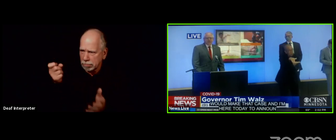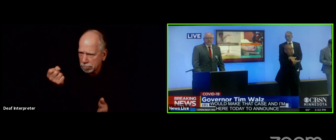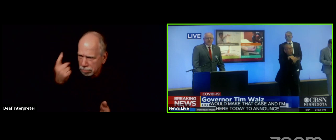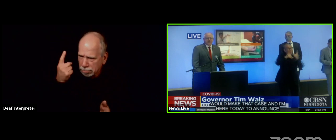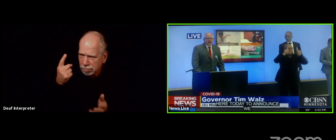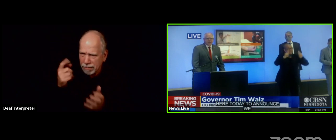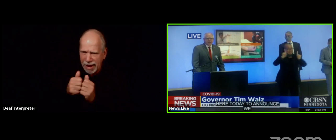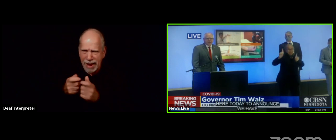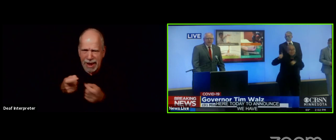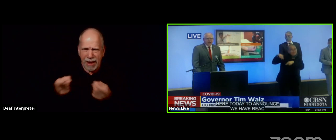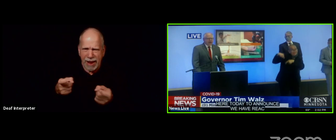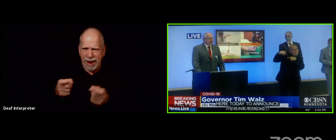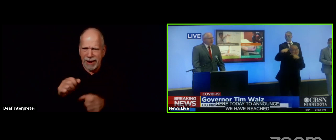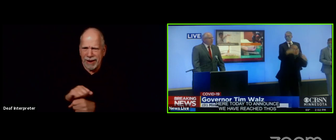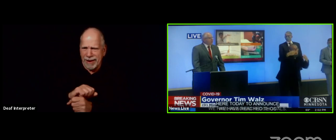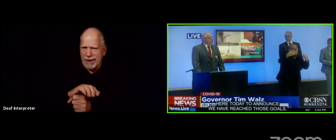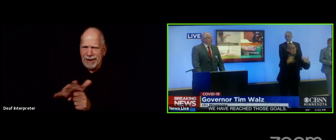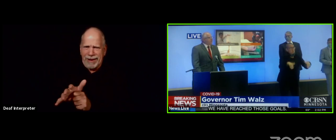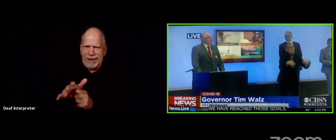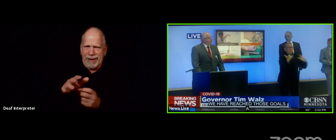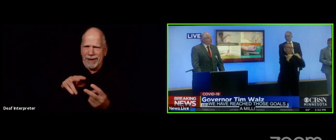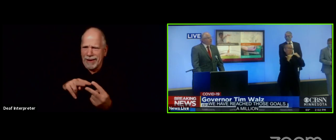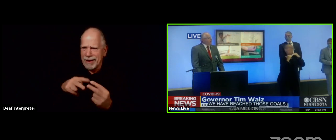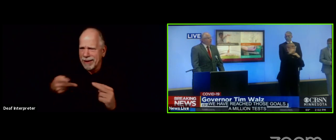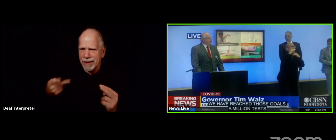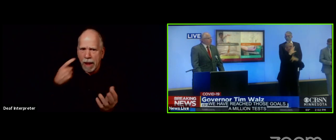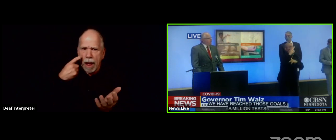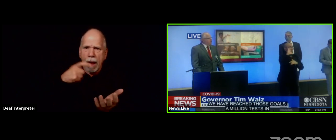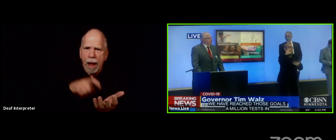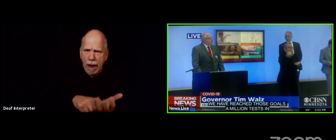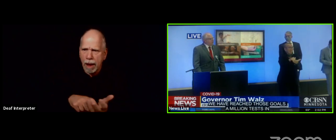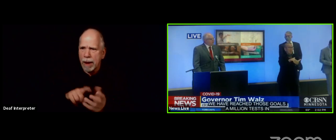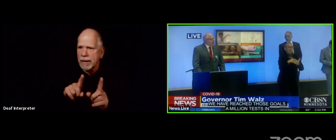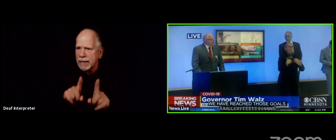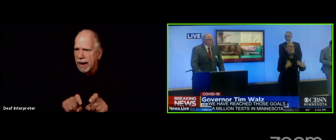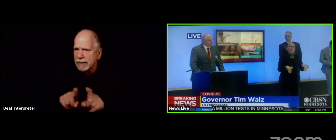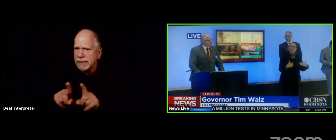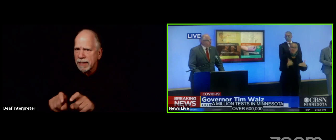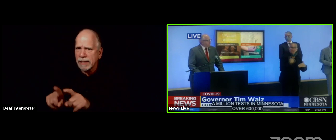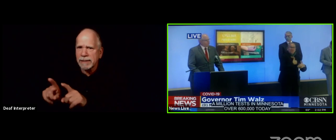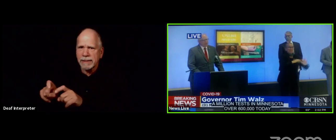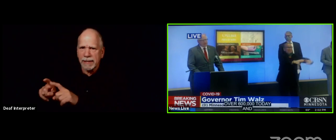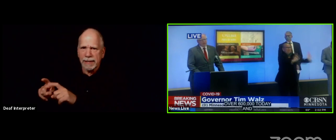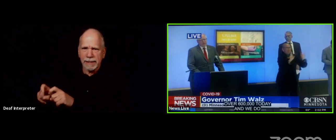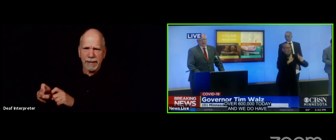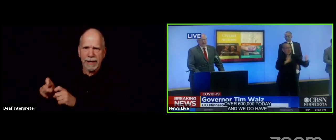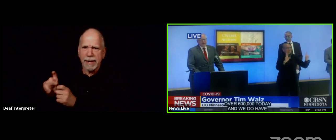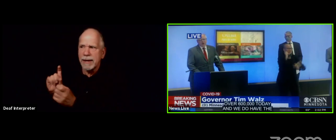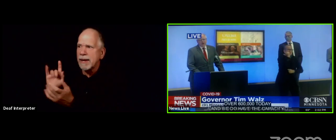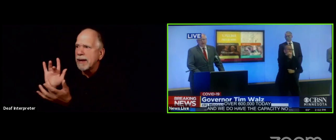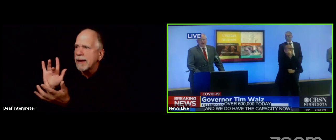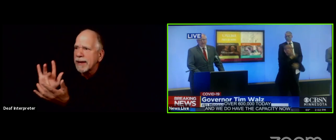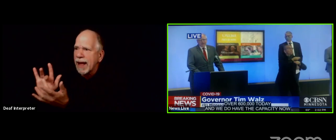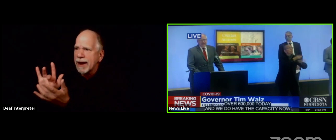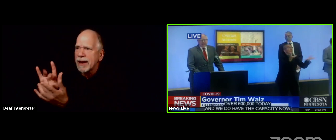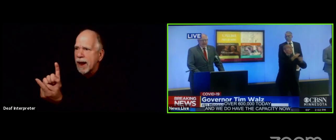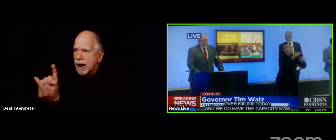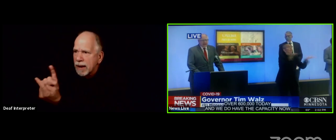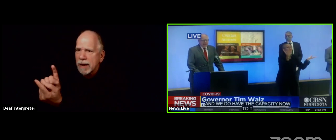over 600,000 today. And we do have the capacity now to test 20,000 Minnesotans every given day or on any